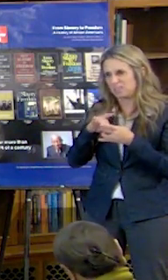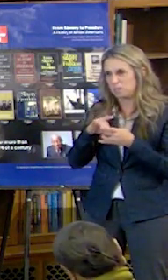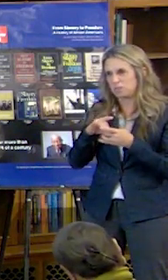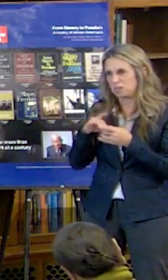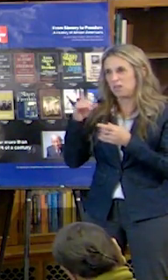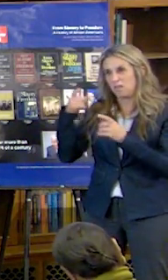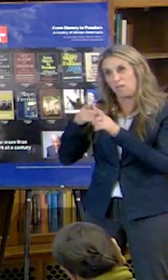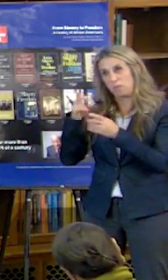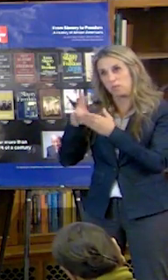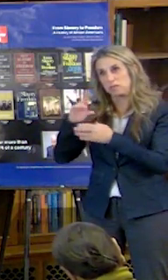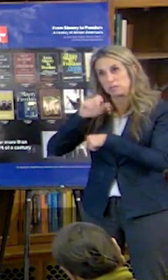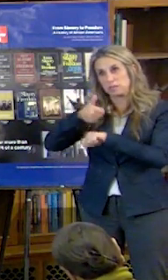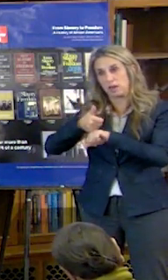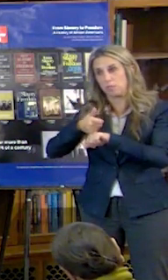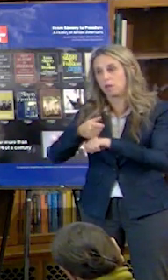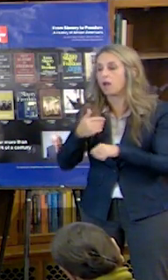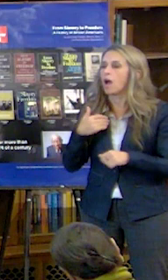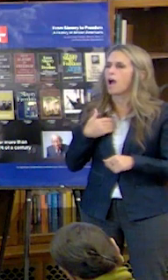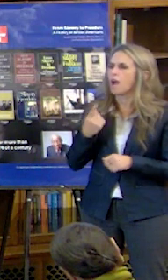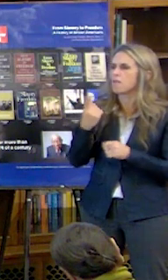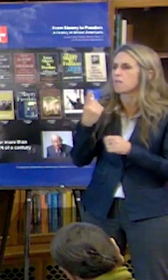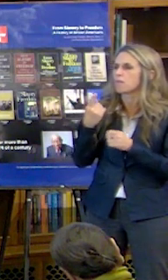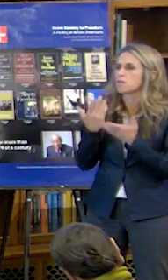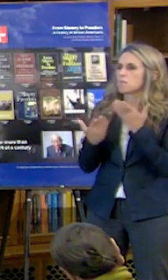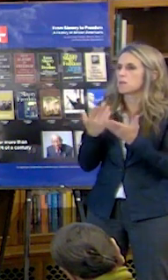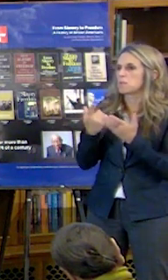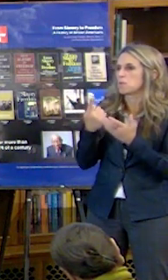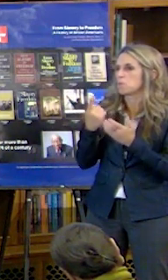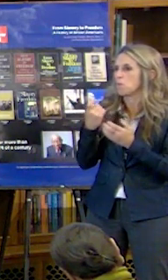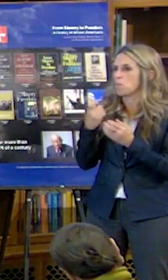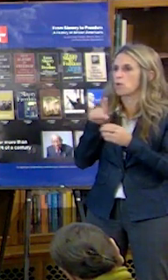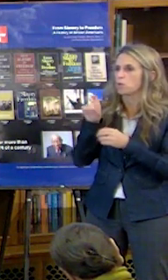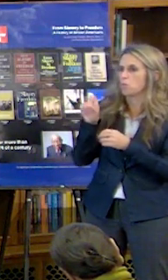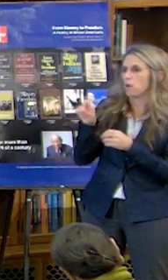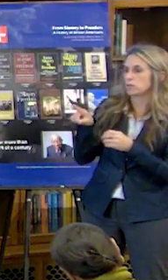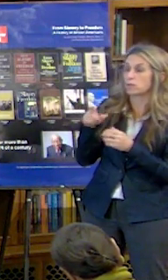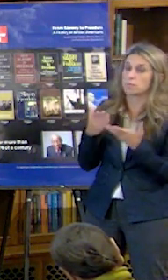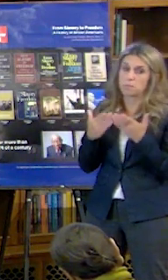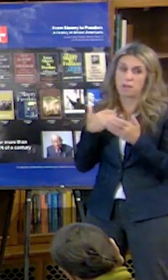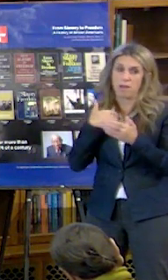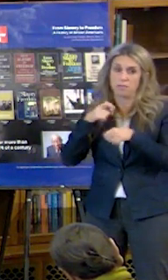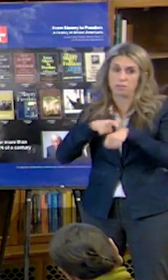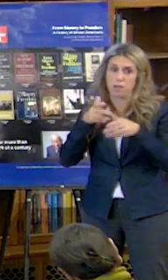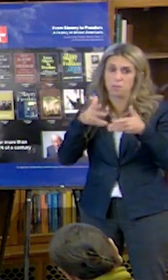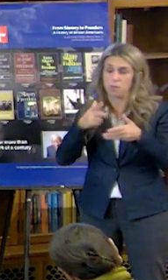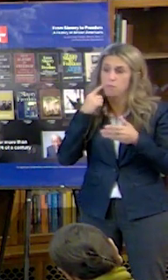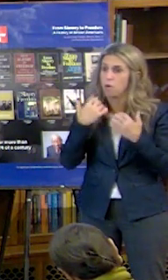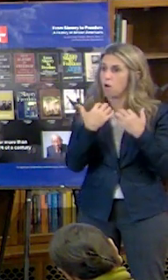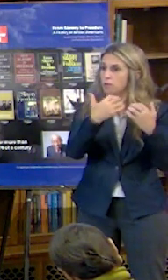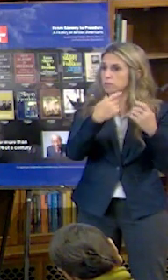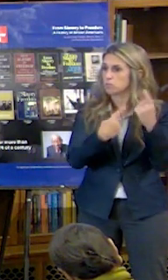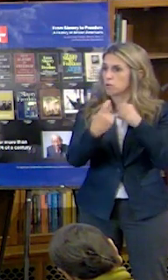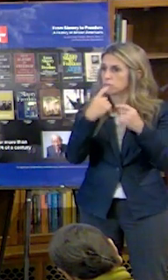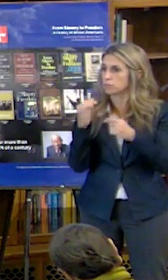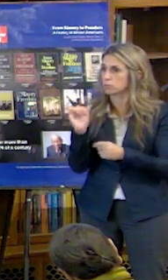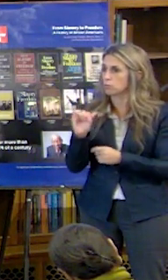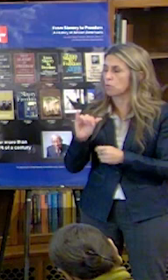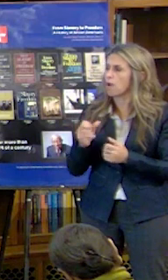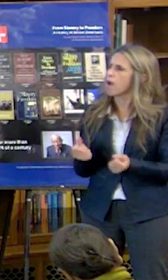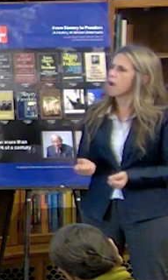relation one another question maybe we'll have time for a couple all questions too um how much do